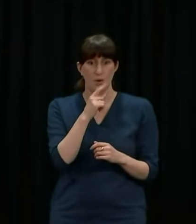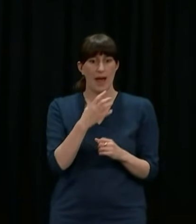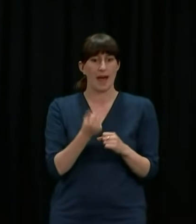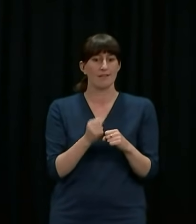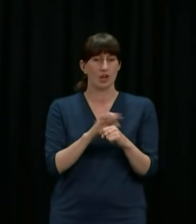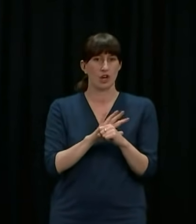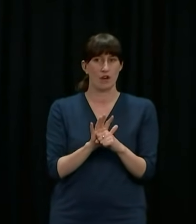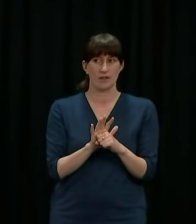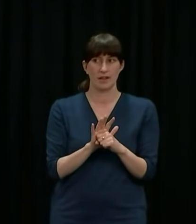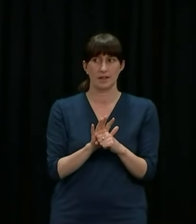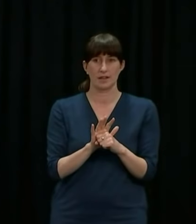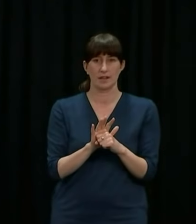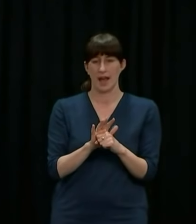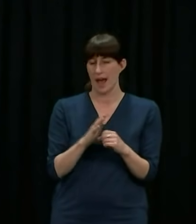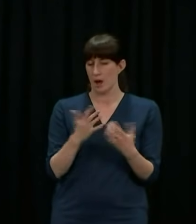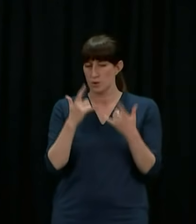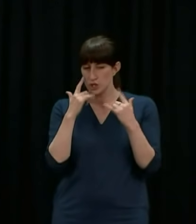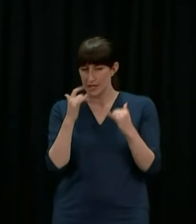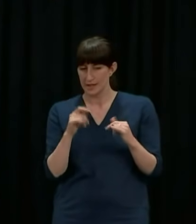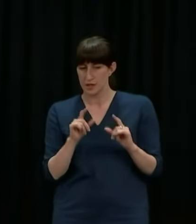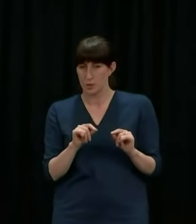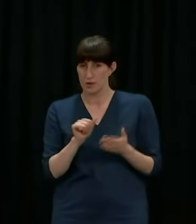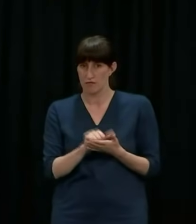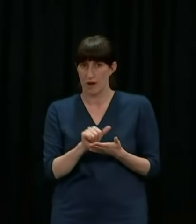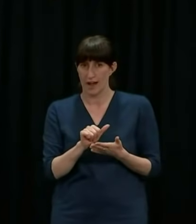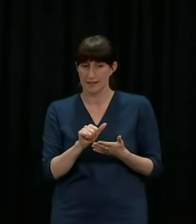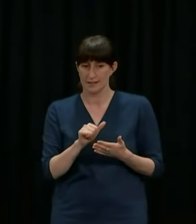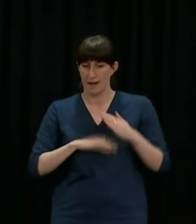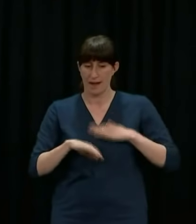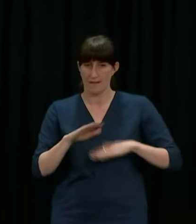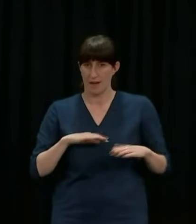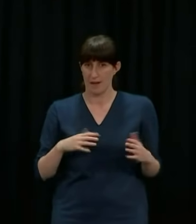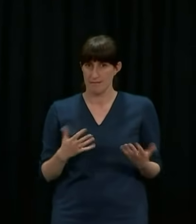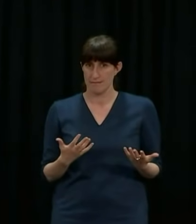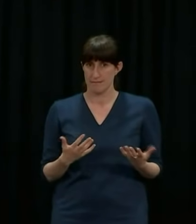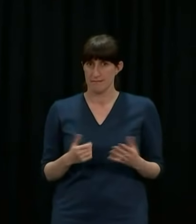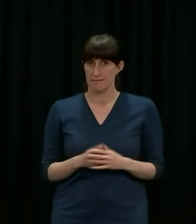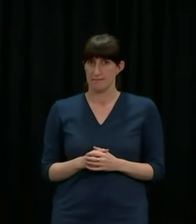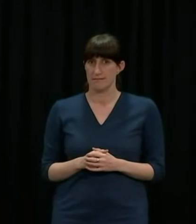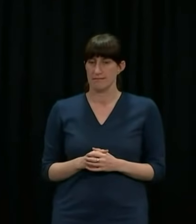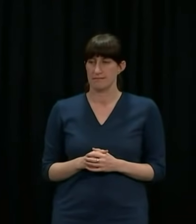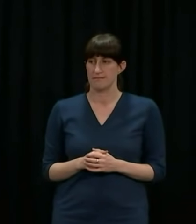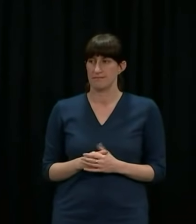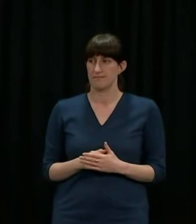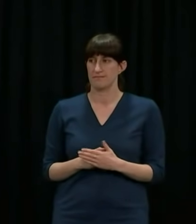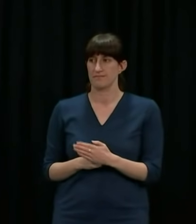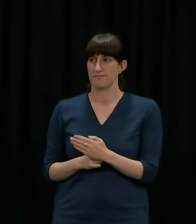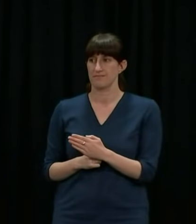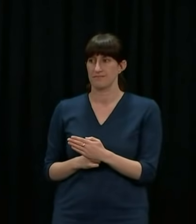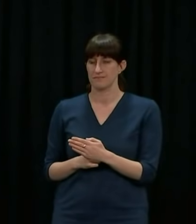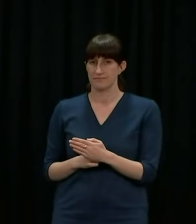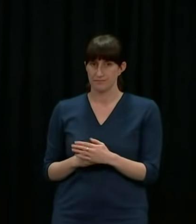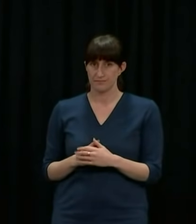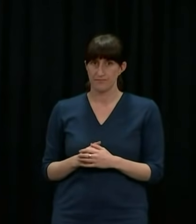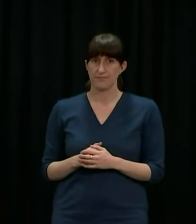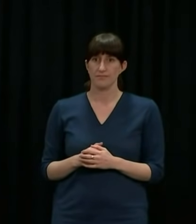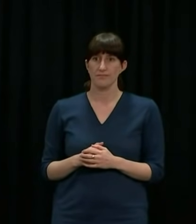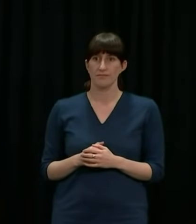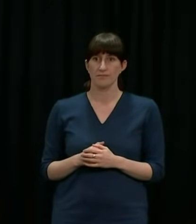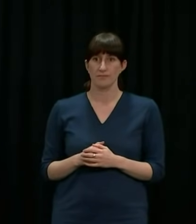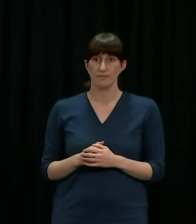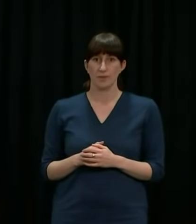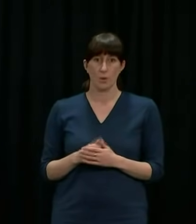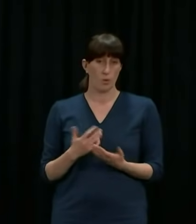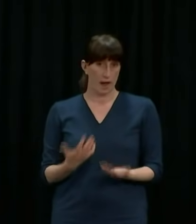to do. What can you do to make sure that they are? So one of the things that we will do is we will still